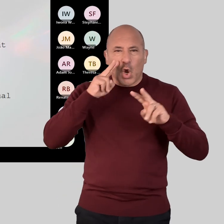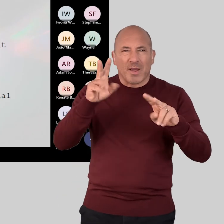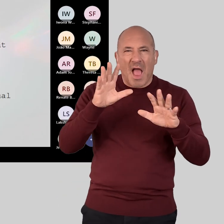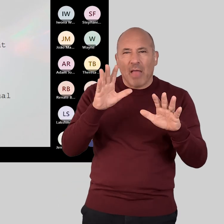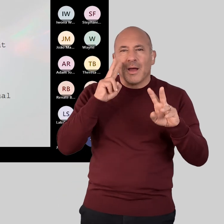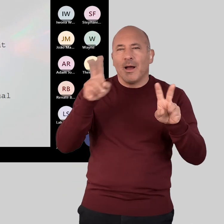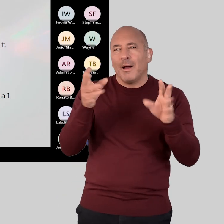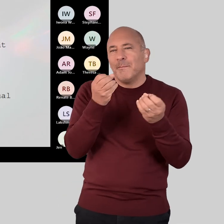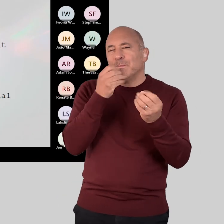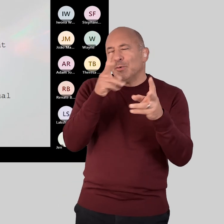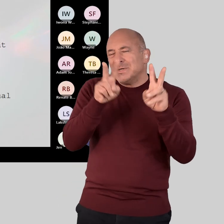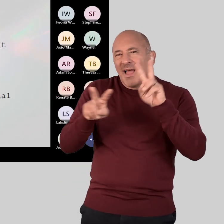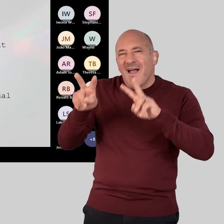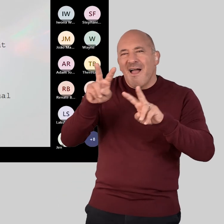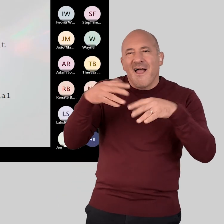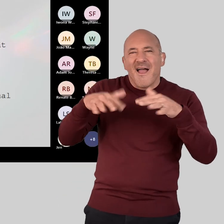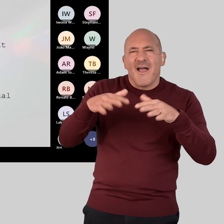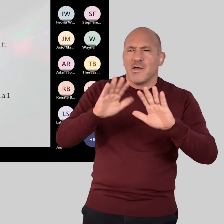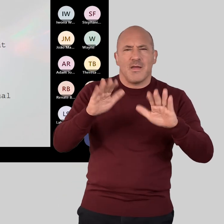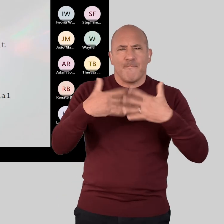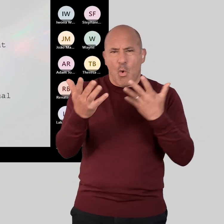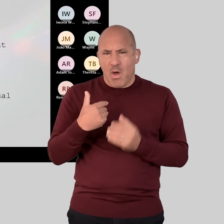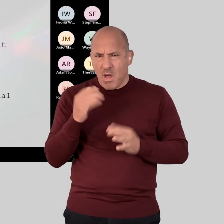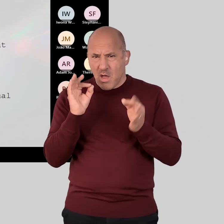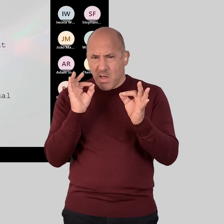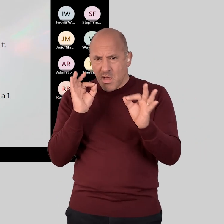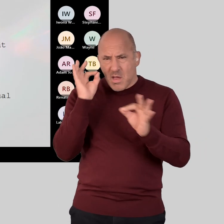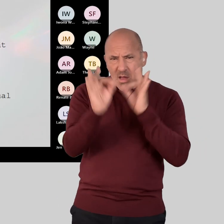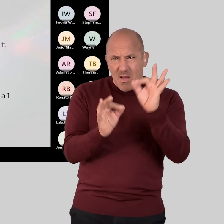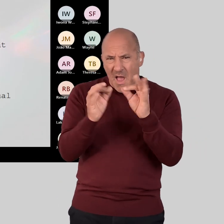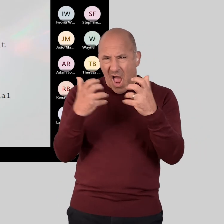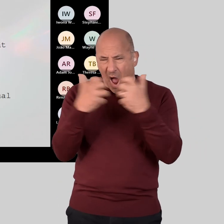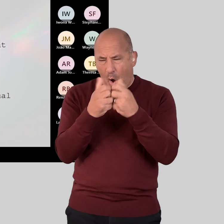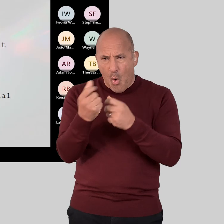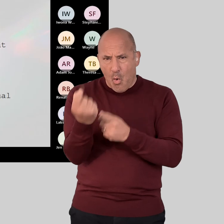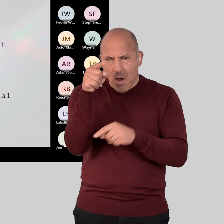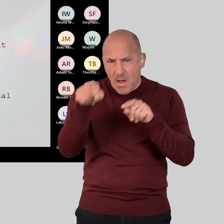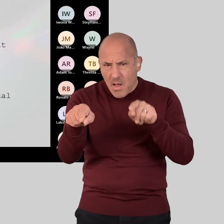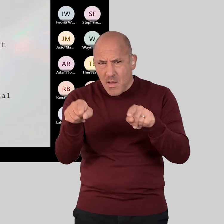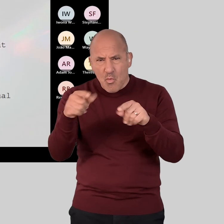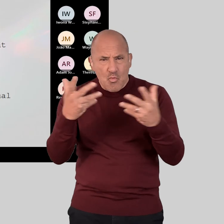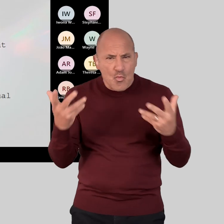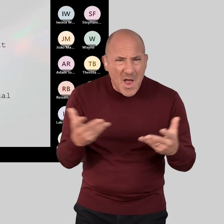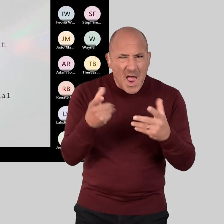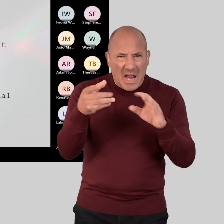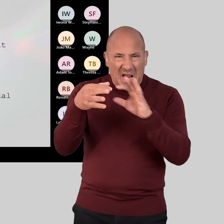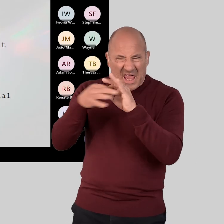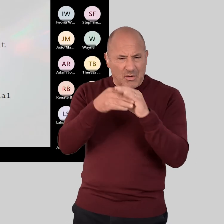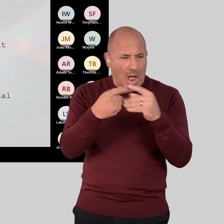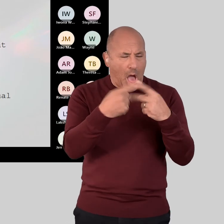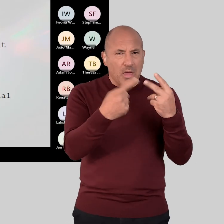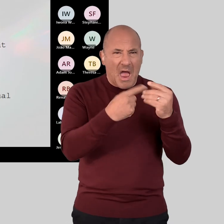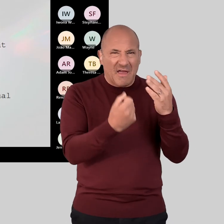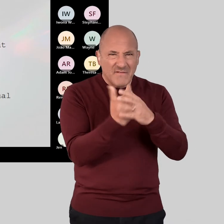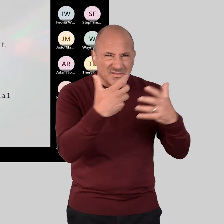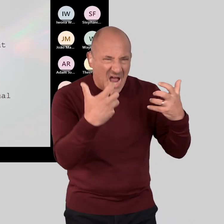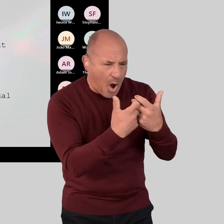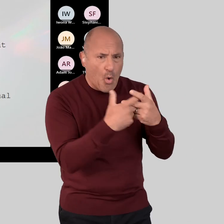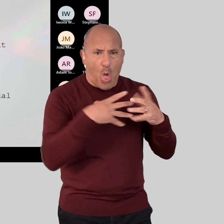were not so much looking at the kind of aesthetics, but asking questions about the way that it exists. So where is it? How does it relate to